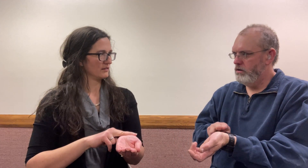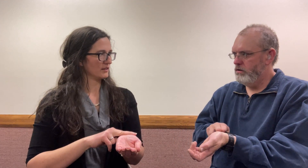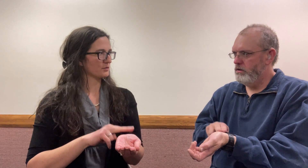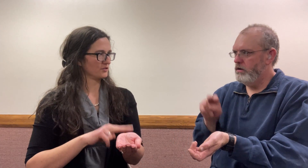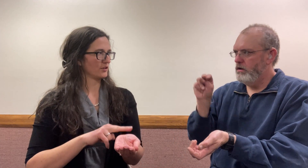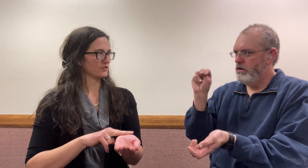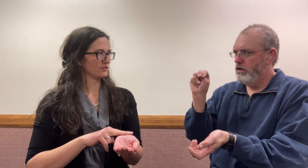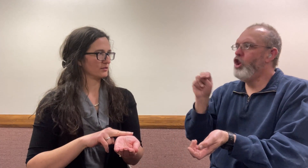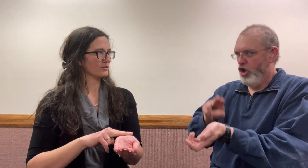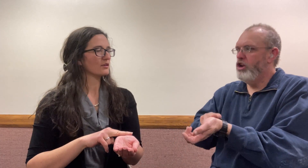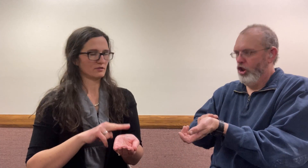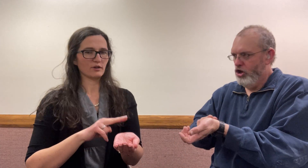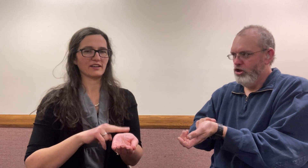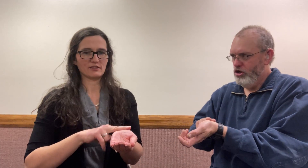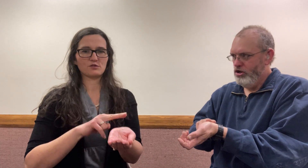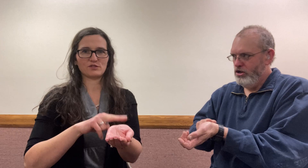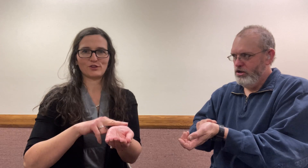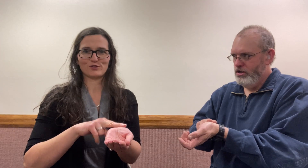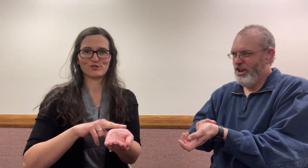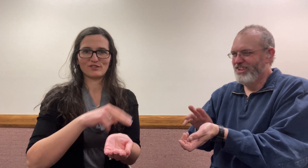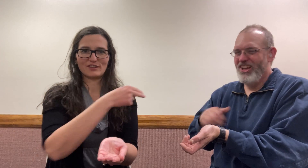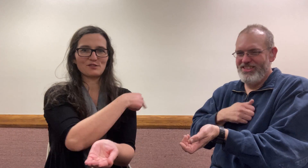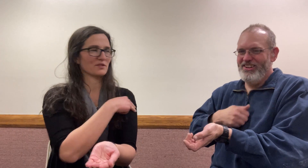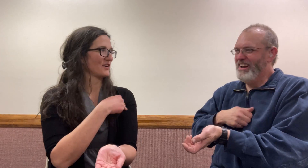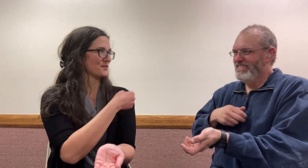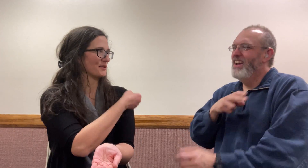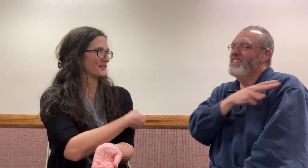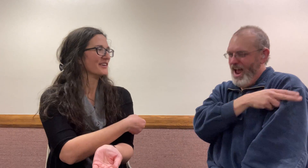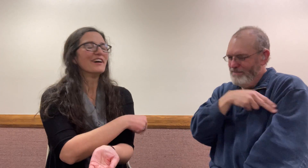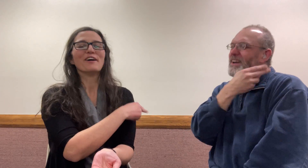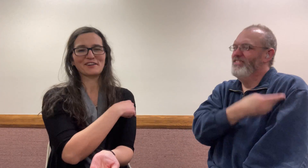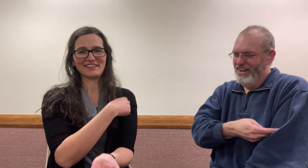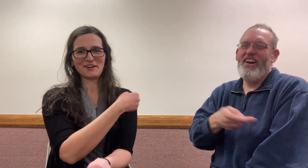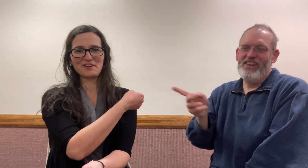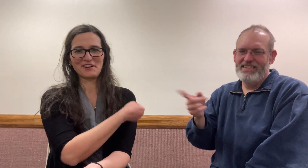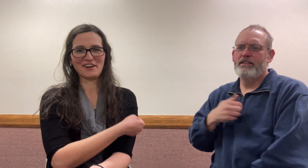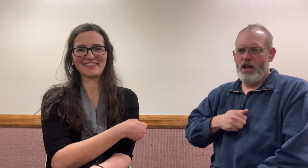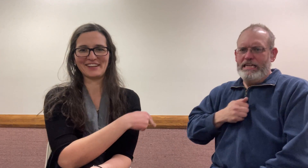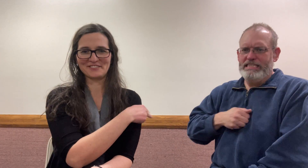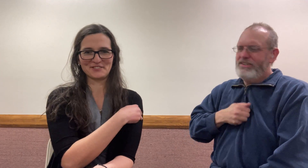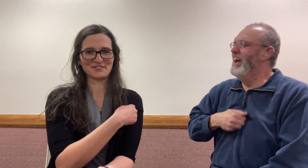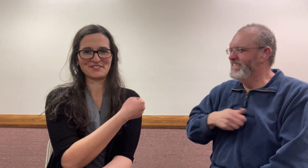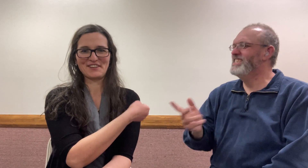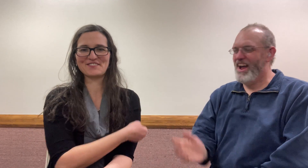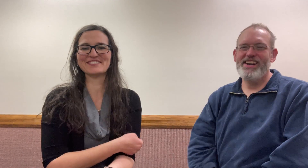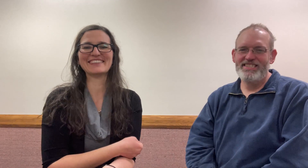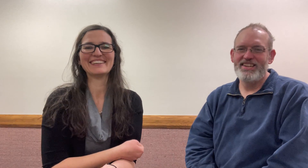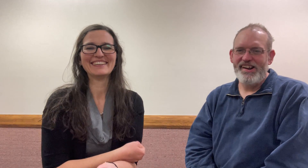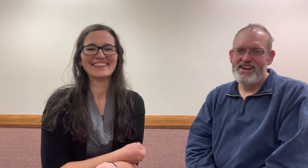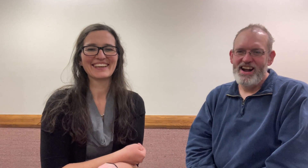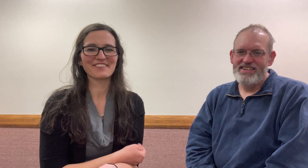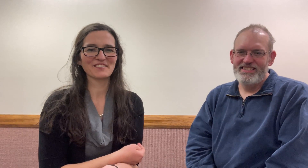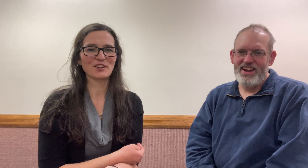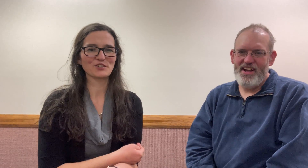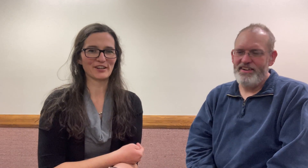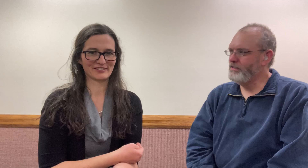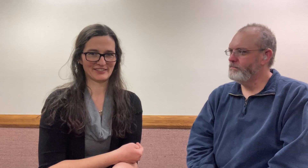this was nurse. Okay, this was nurse. This one's hospital. Okay, there we go. I thought I was listening to something. And then doctor.